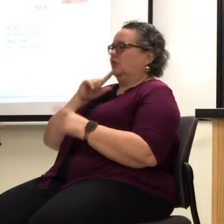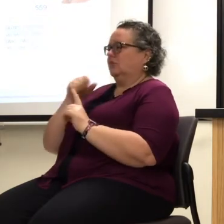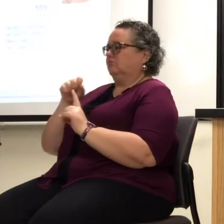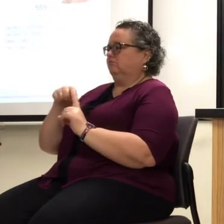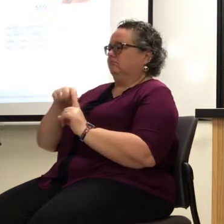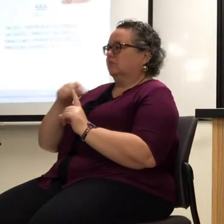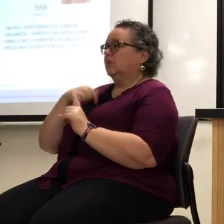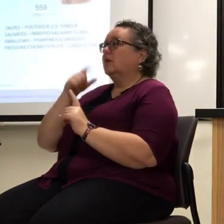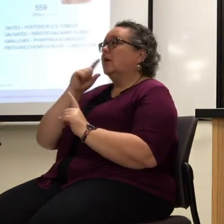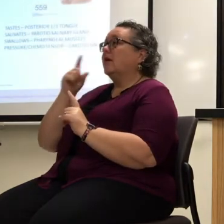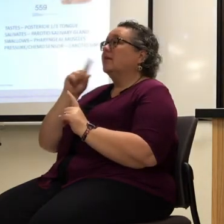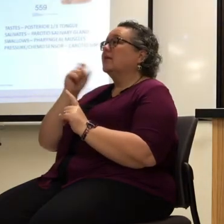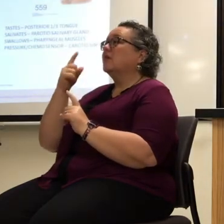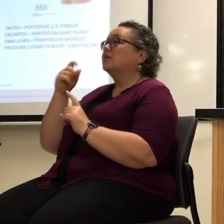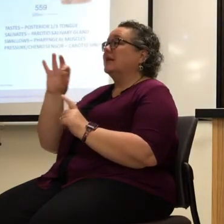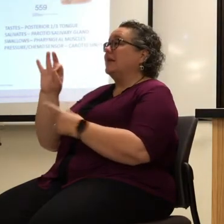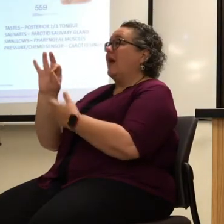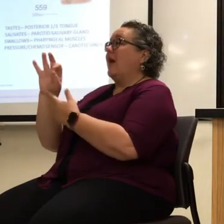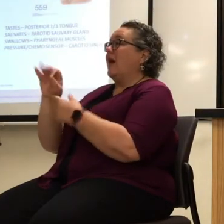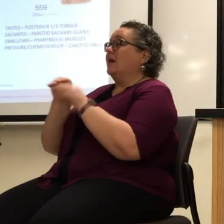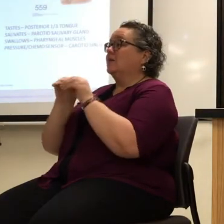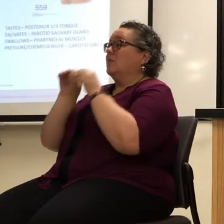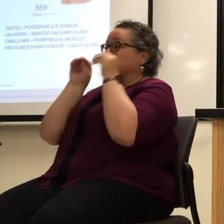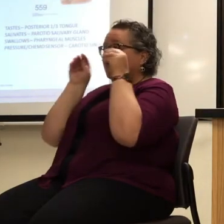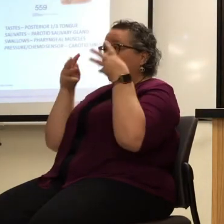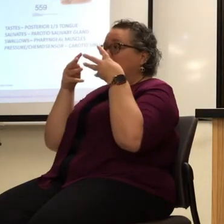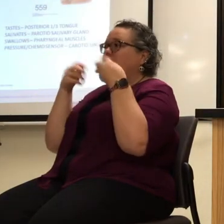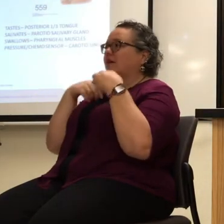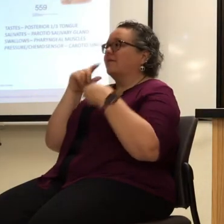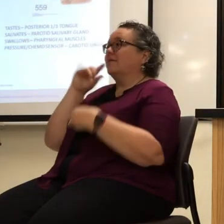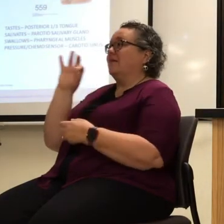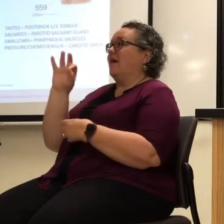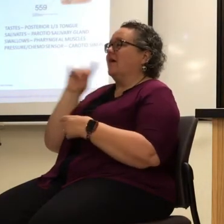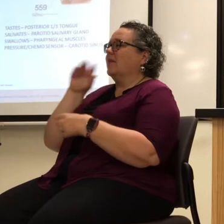There's a branch of 9 that goes to the carotid sinus.